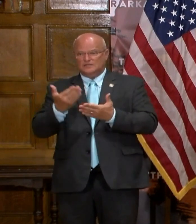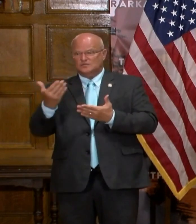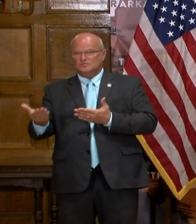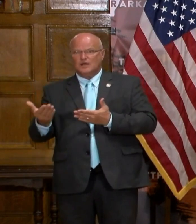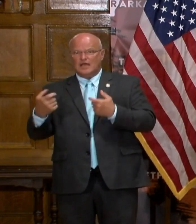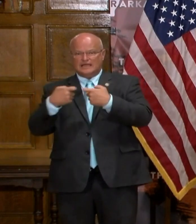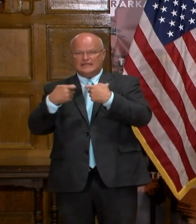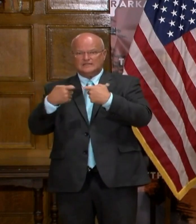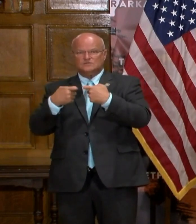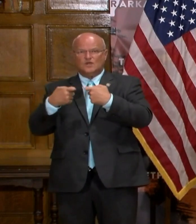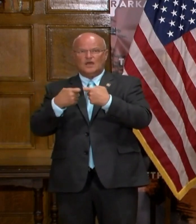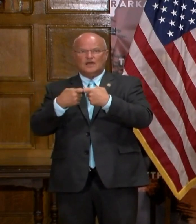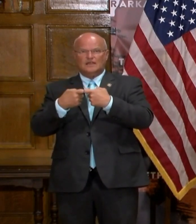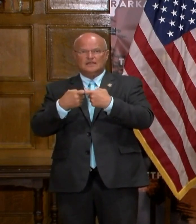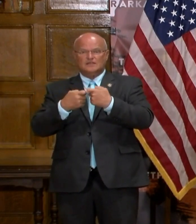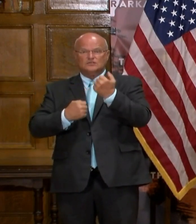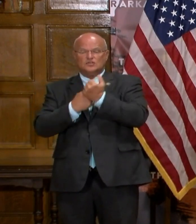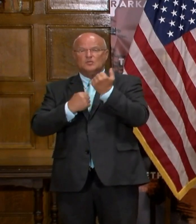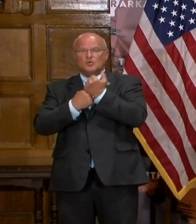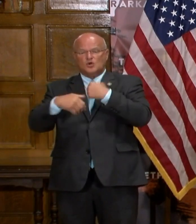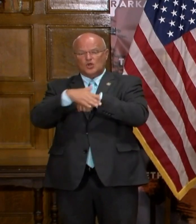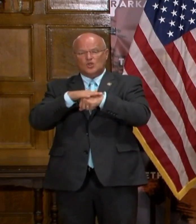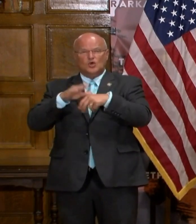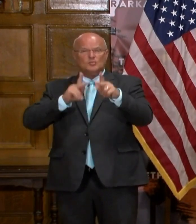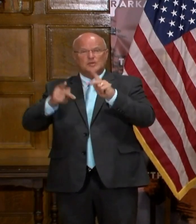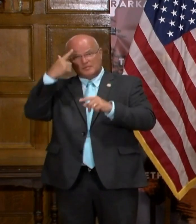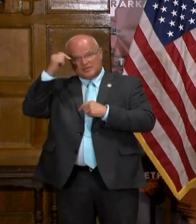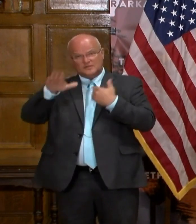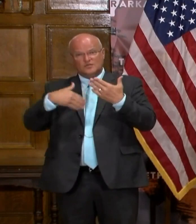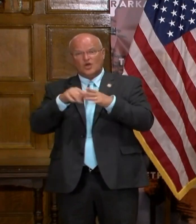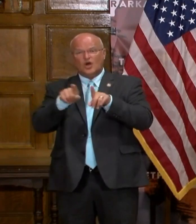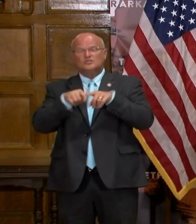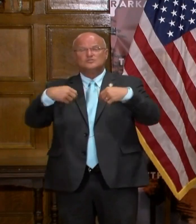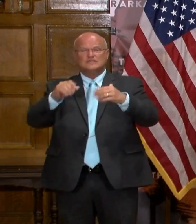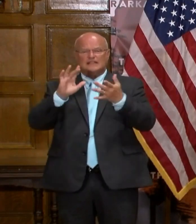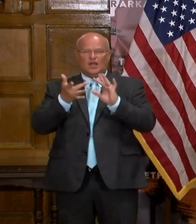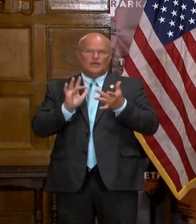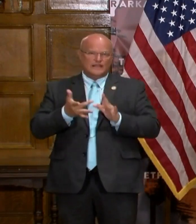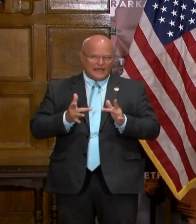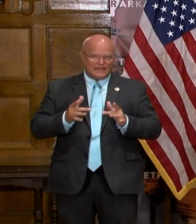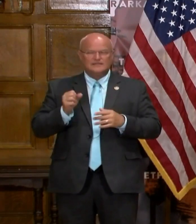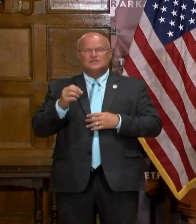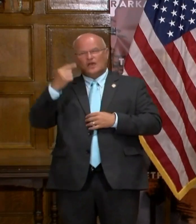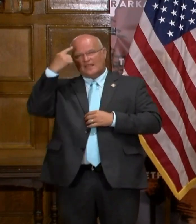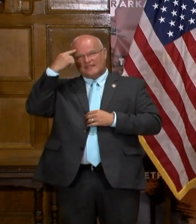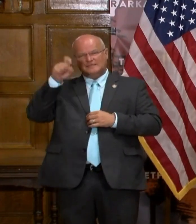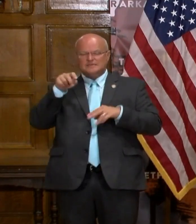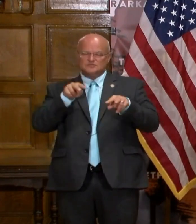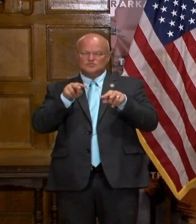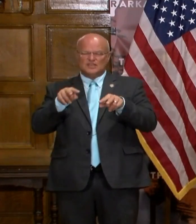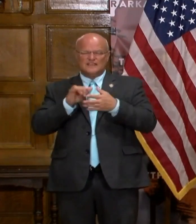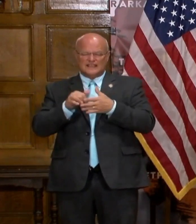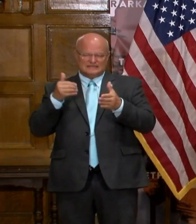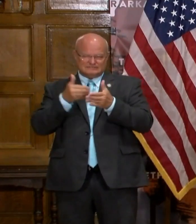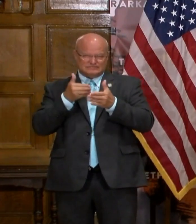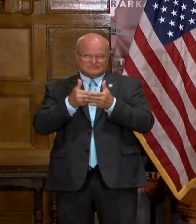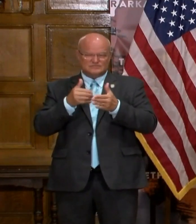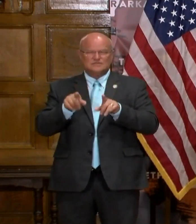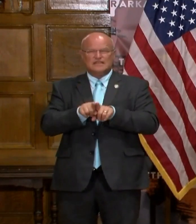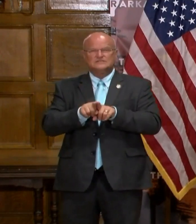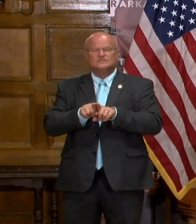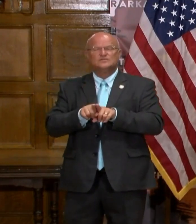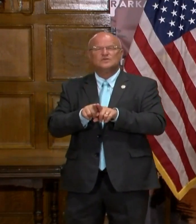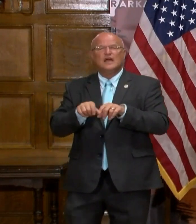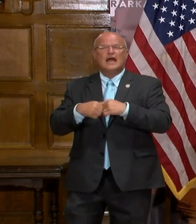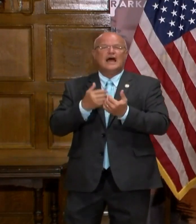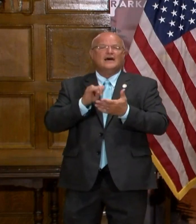buy electronically, you are supporting your local merchants because they're also selling online. So I think we have to look at that a little bit as